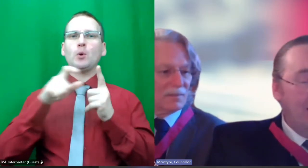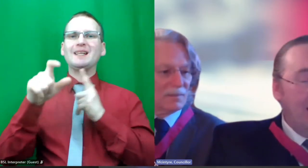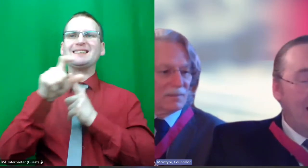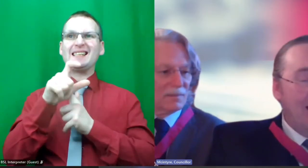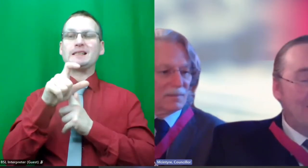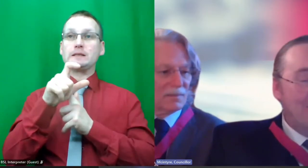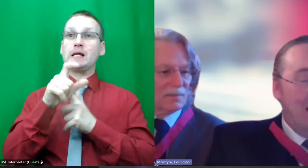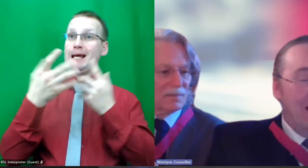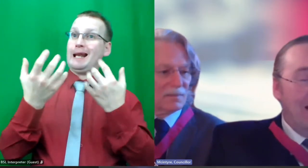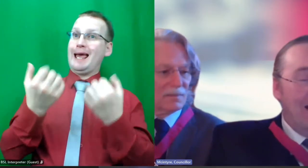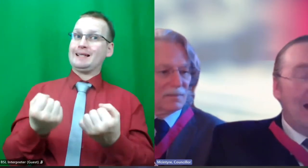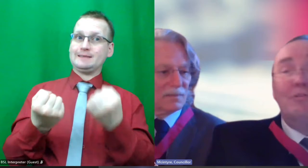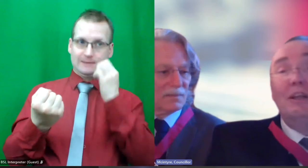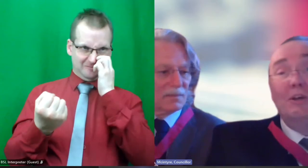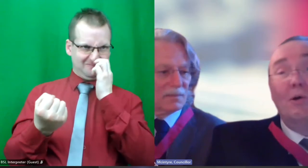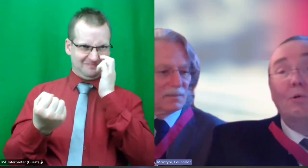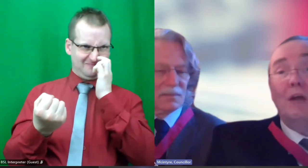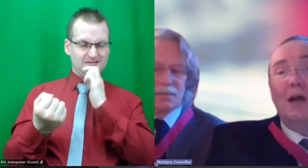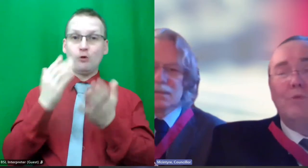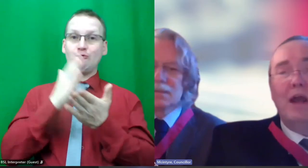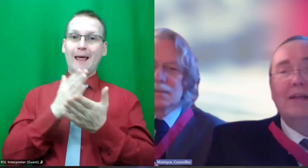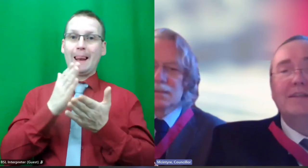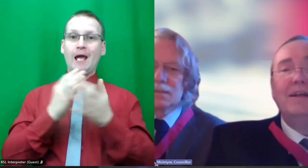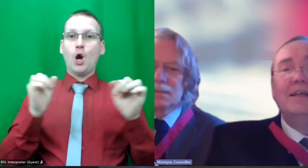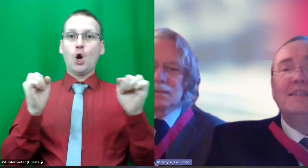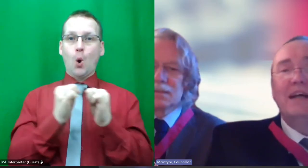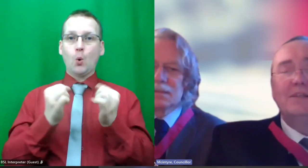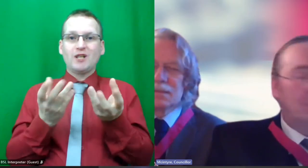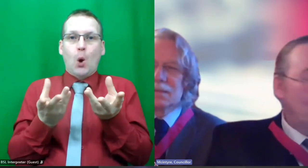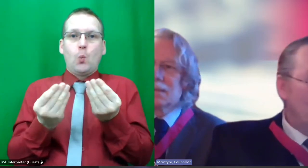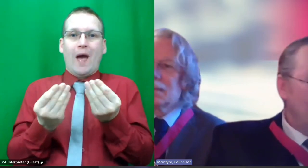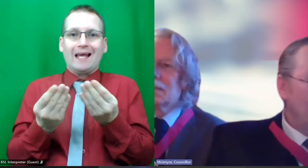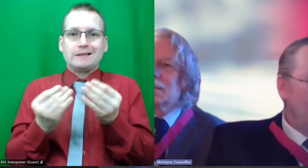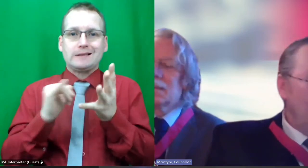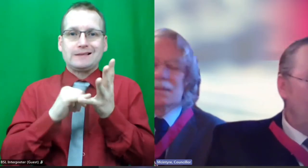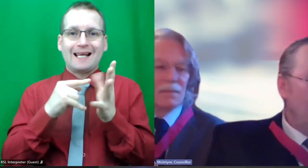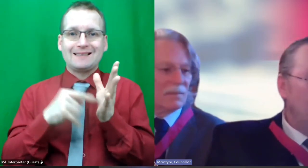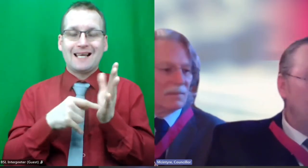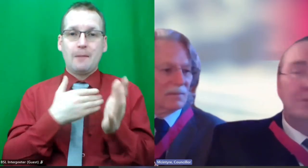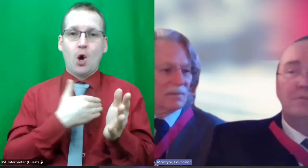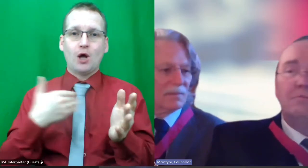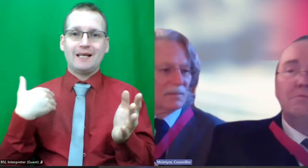spent a really cold and wet Saturday morning